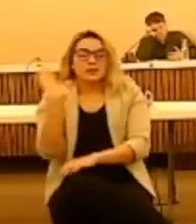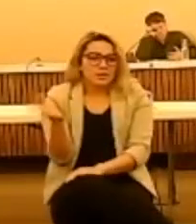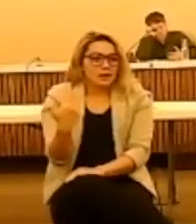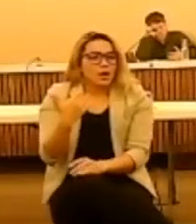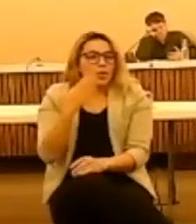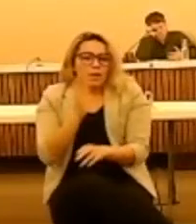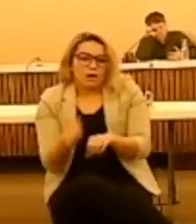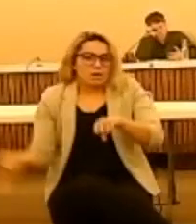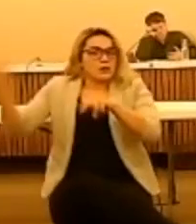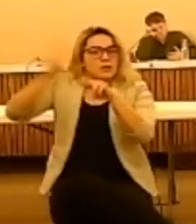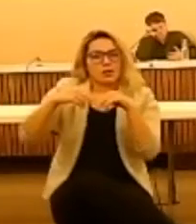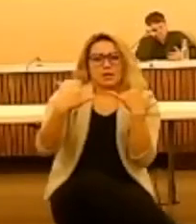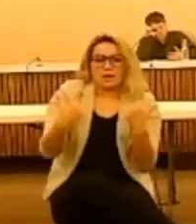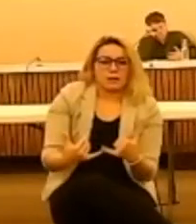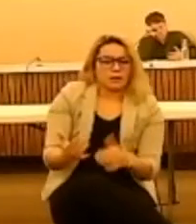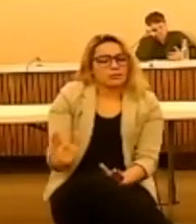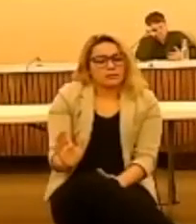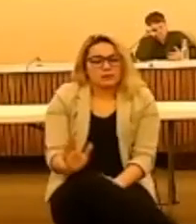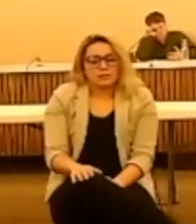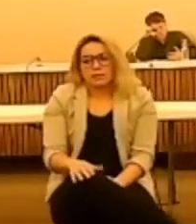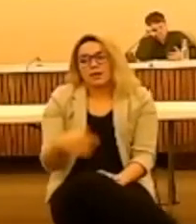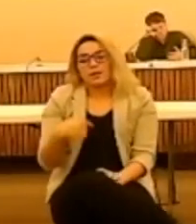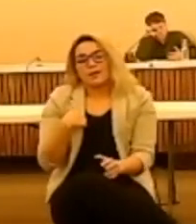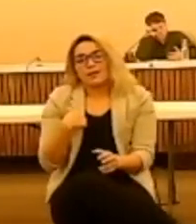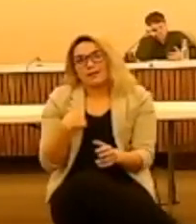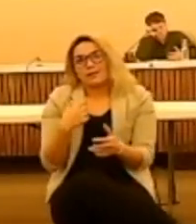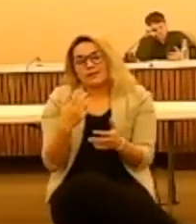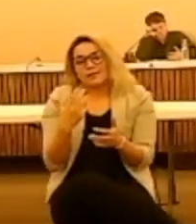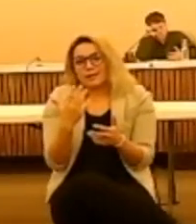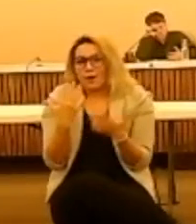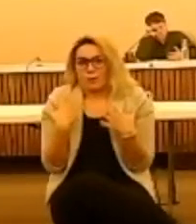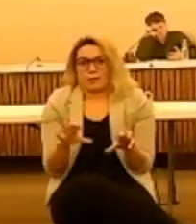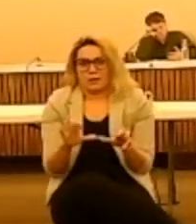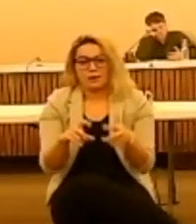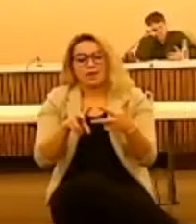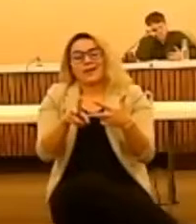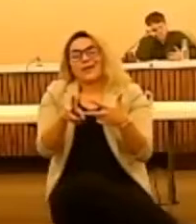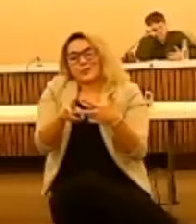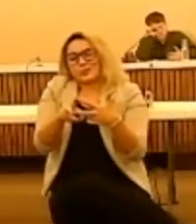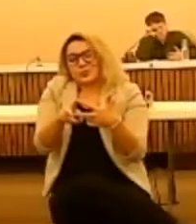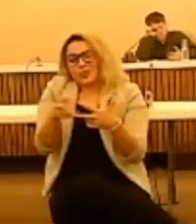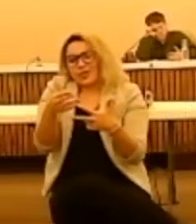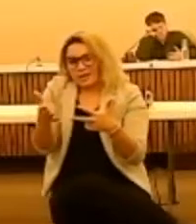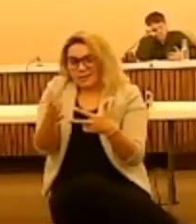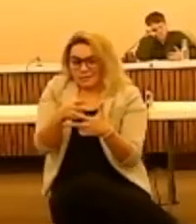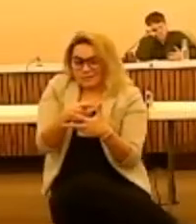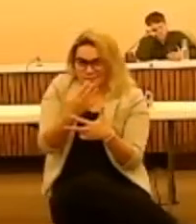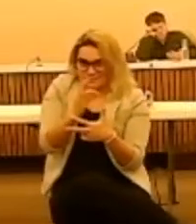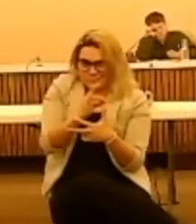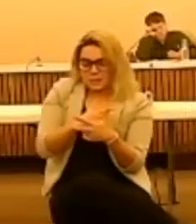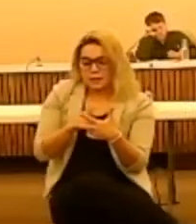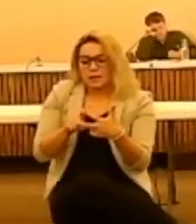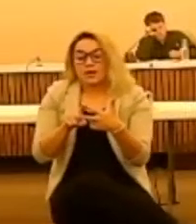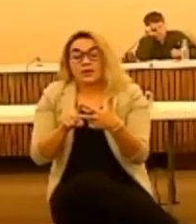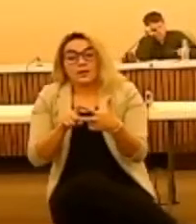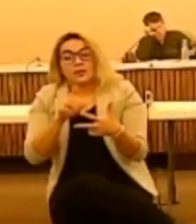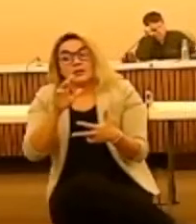two other comments, and then I'll turn it over. The money that'll be mentioned that could